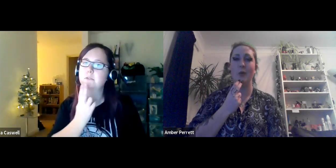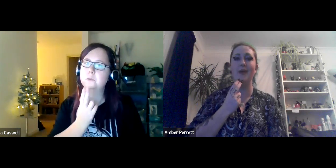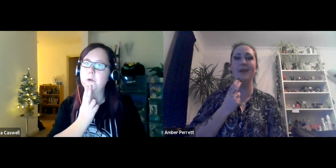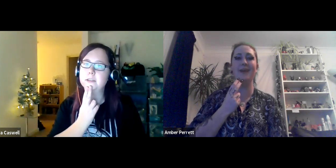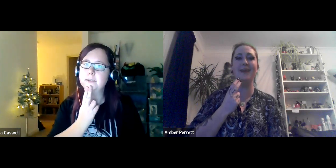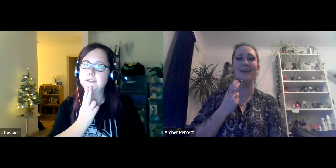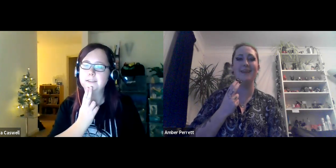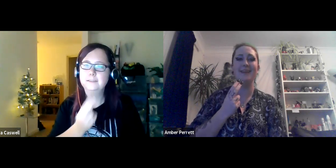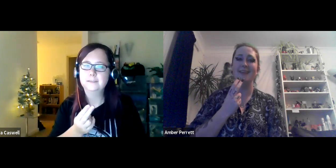Cool. Twice.